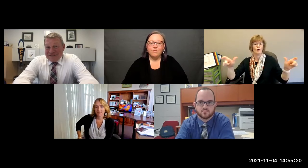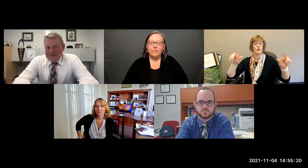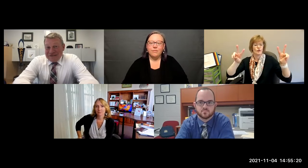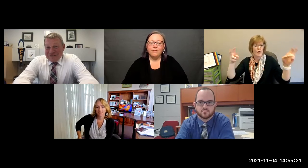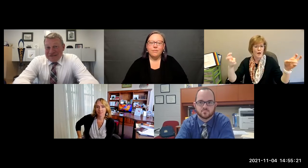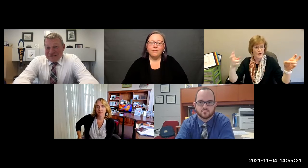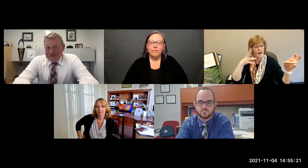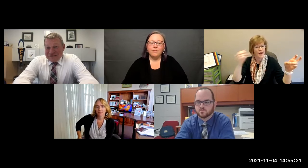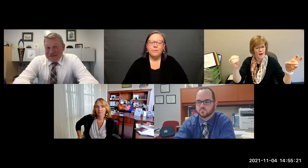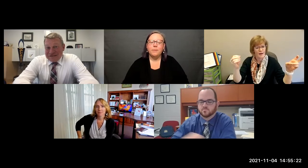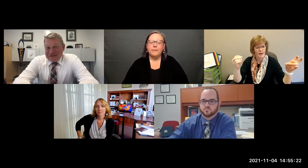This is Shauna. I also want to say that